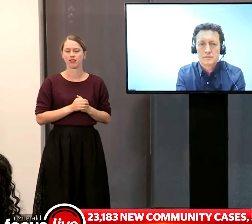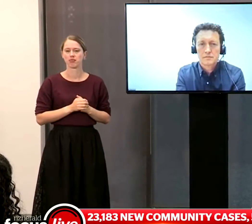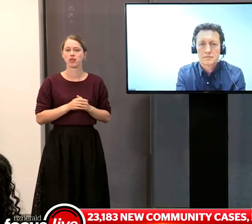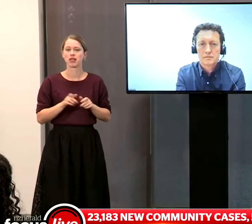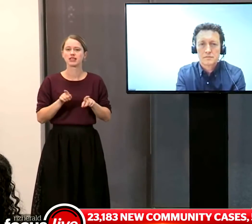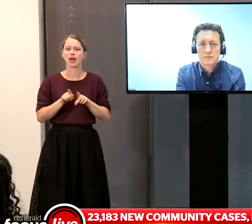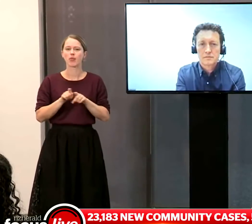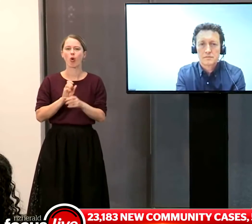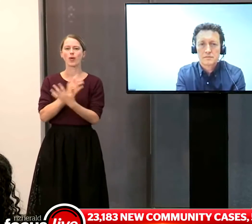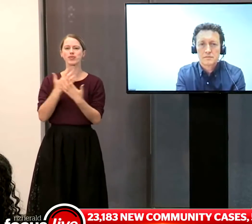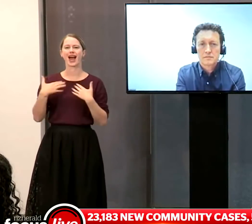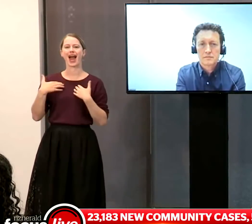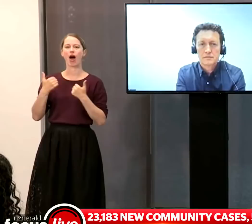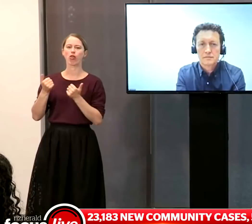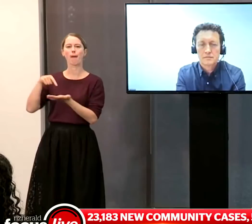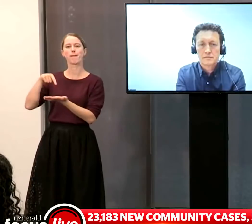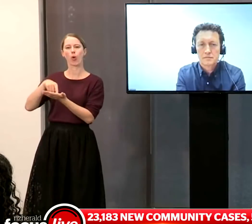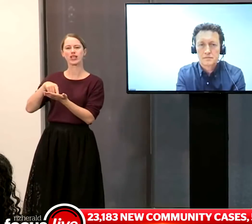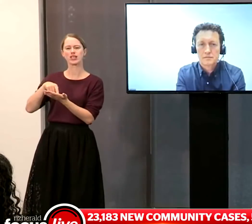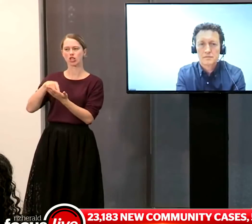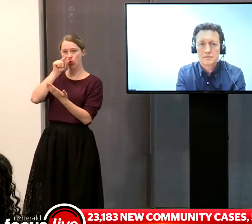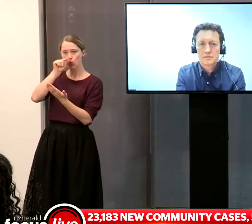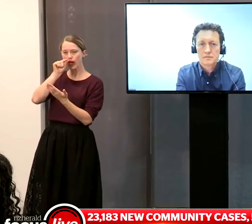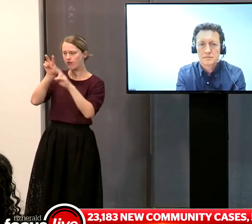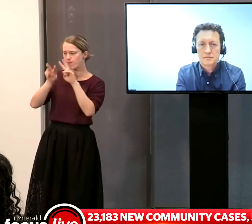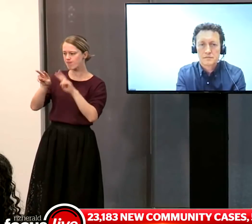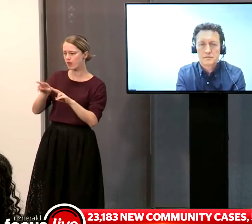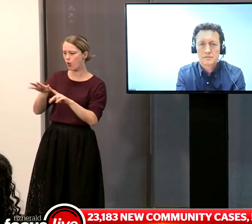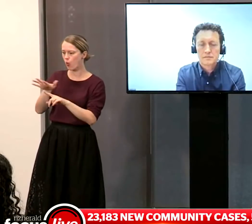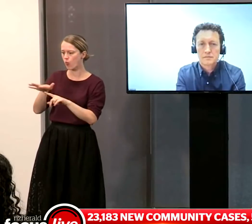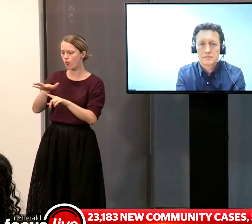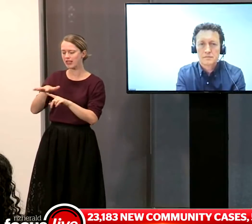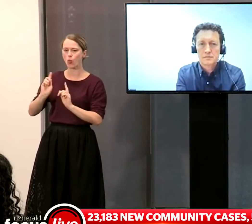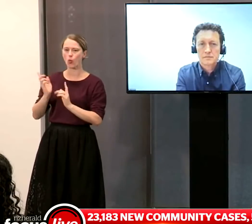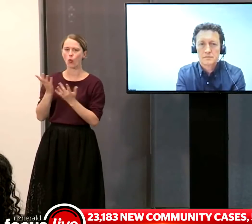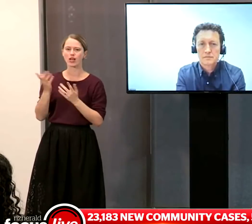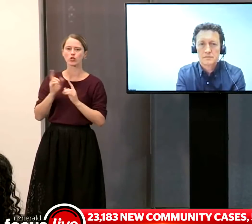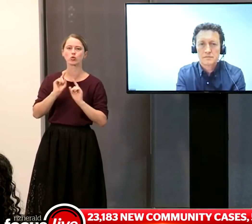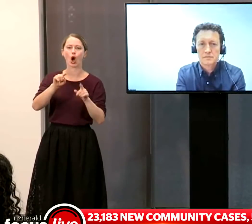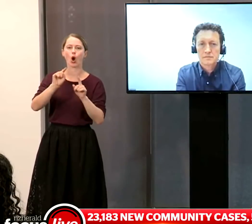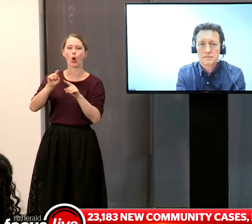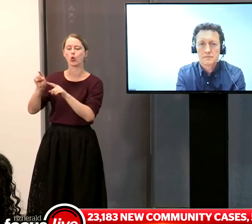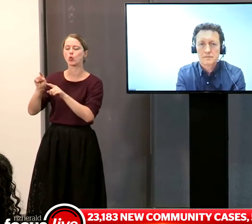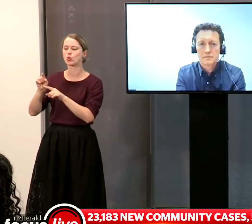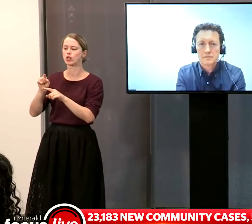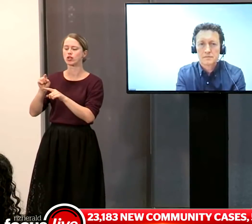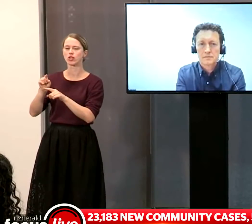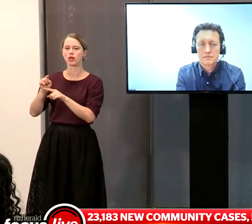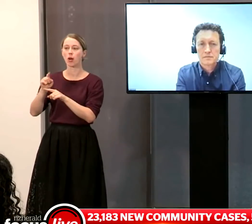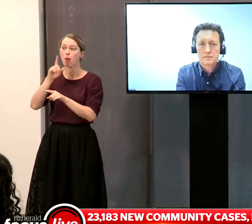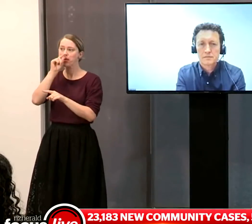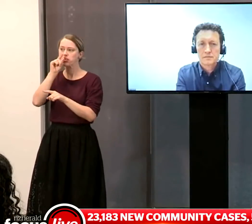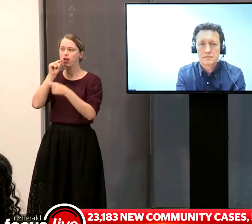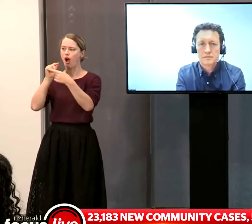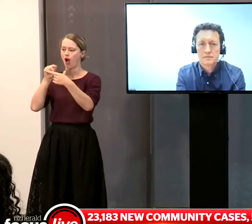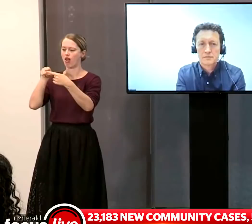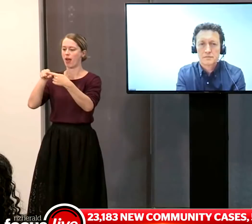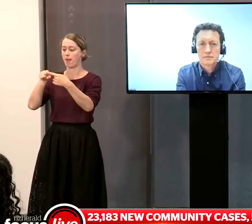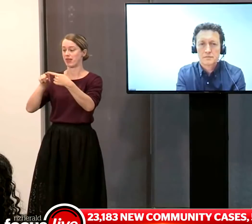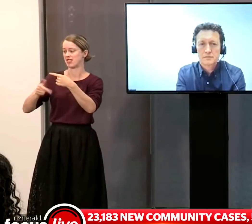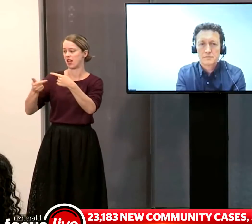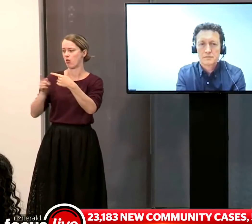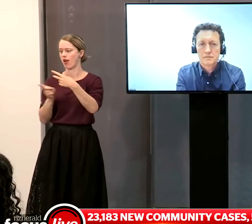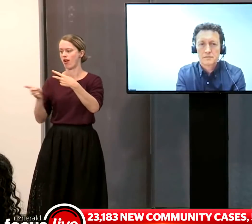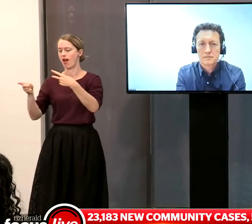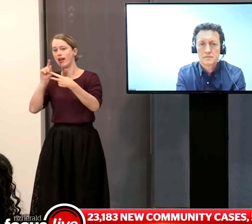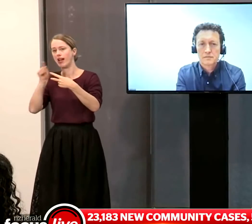on HealthPoint, we're constantly updating the places where people can go so they can find out there might be more than one place near them that they